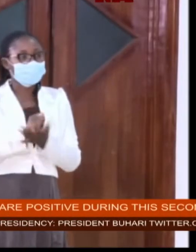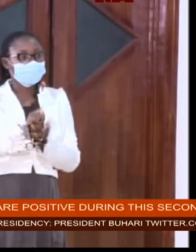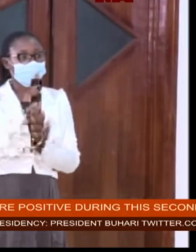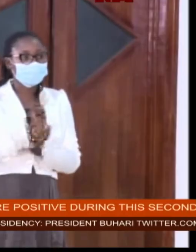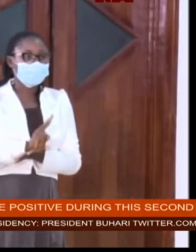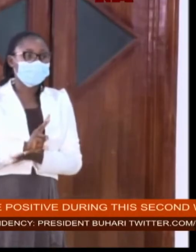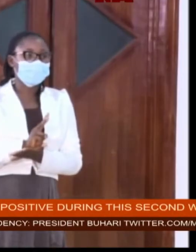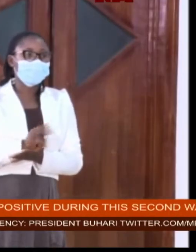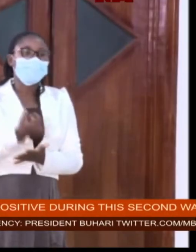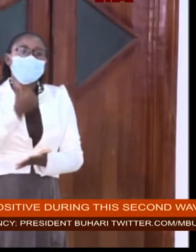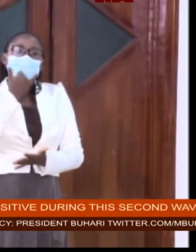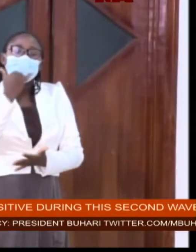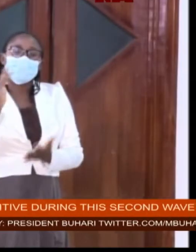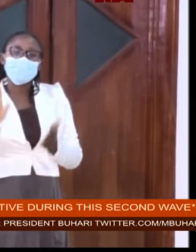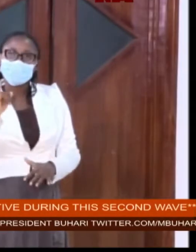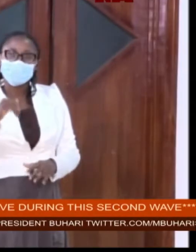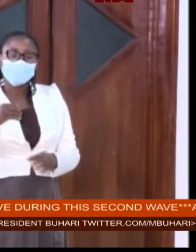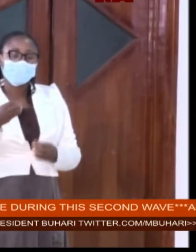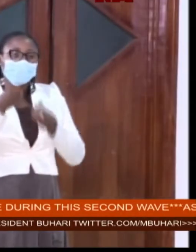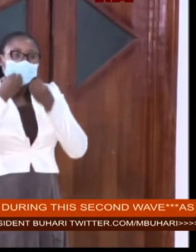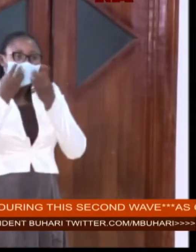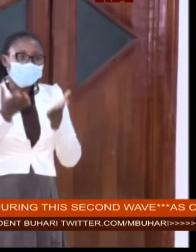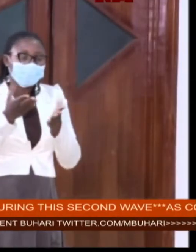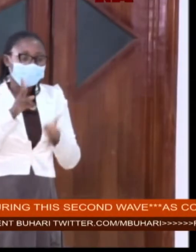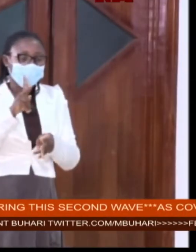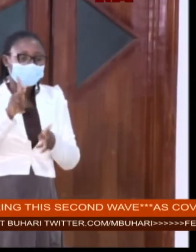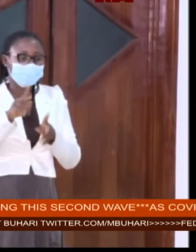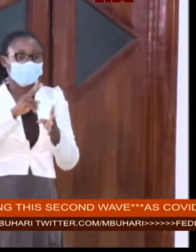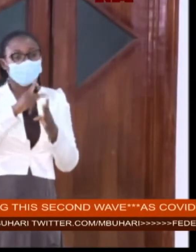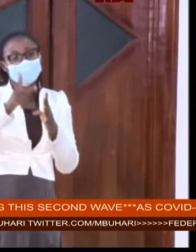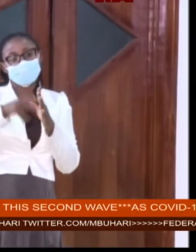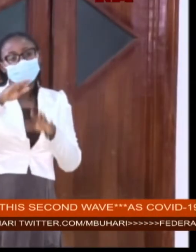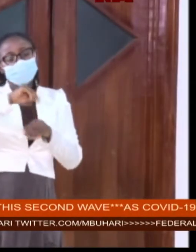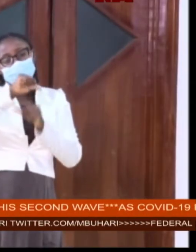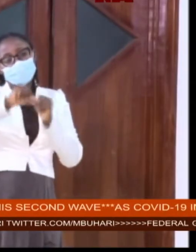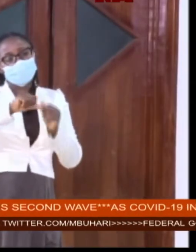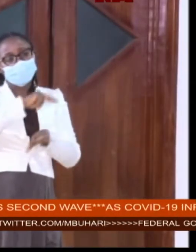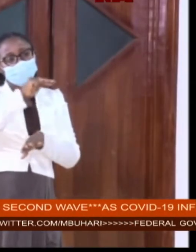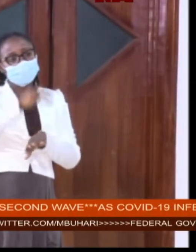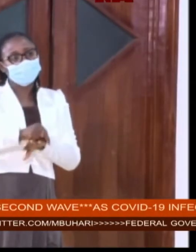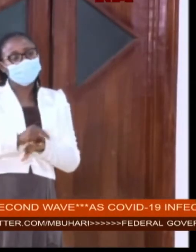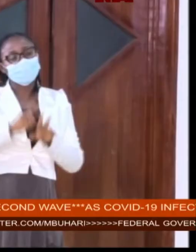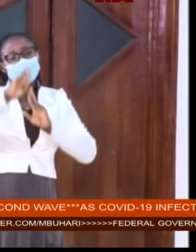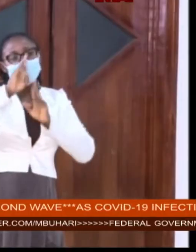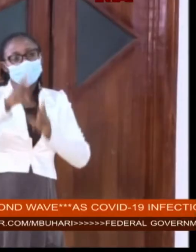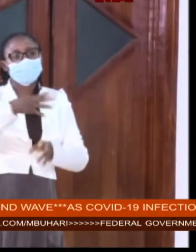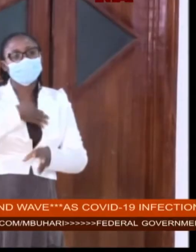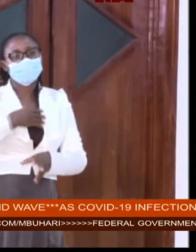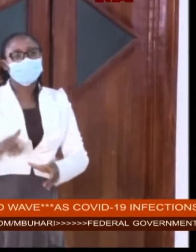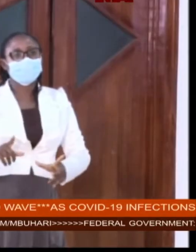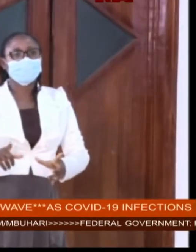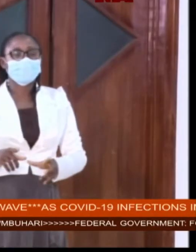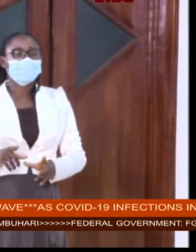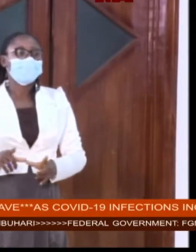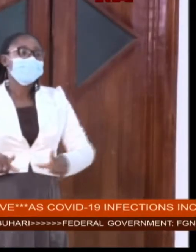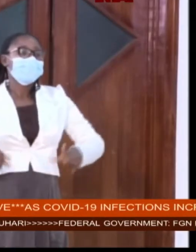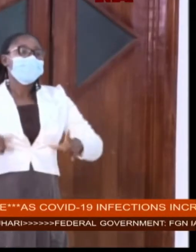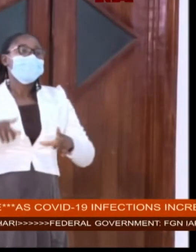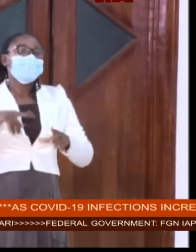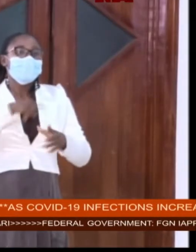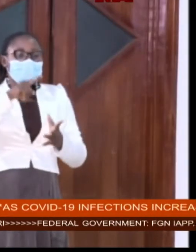misinforming the public about the national response, about even the existence of